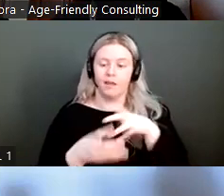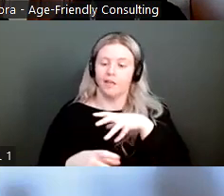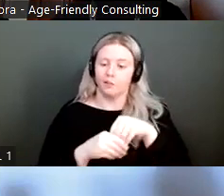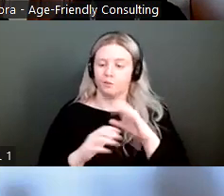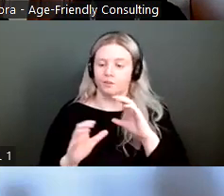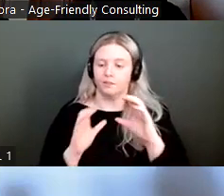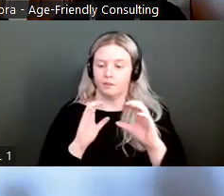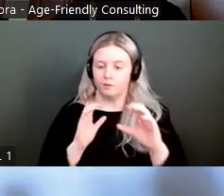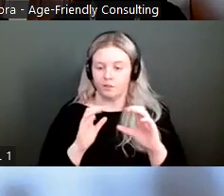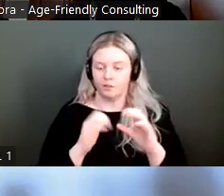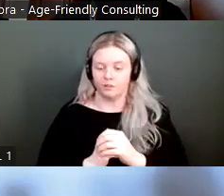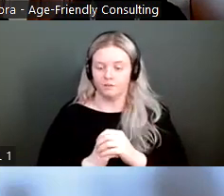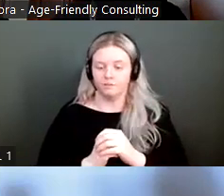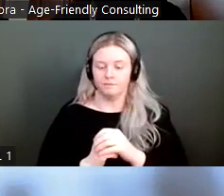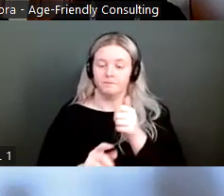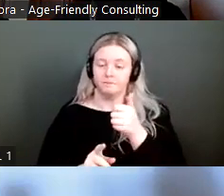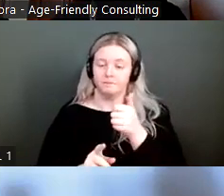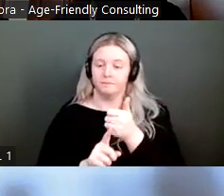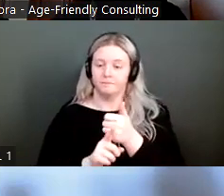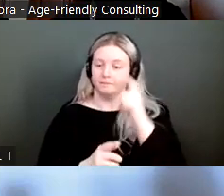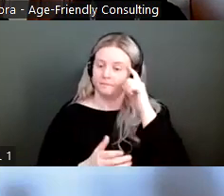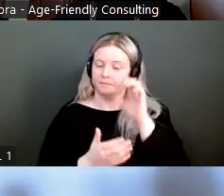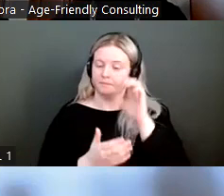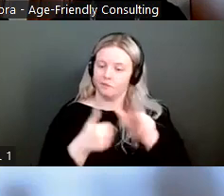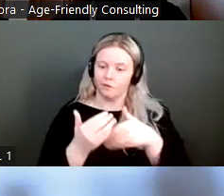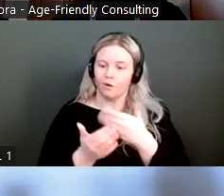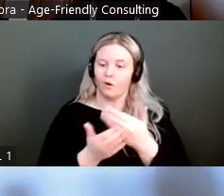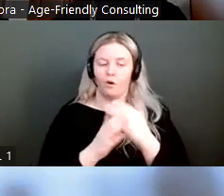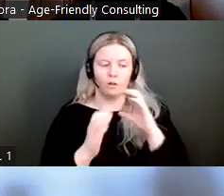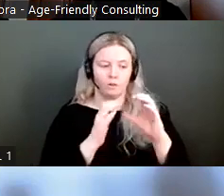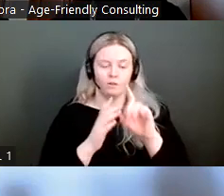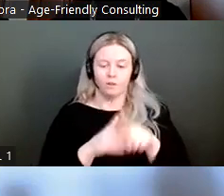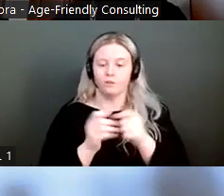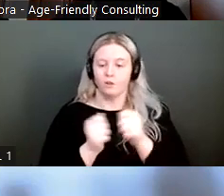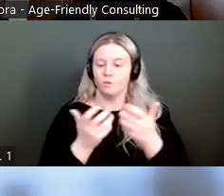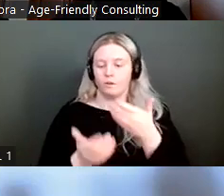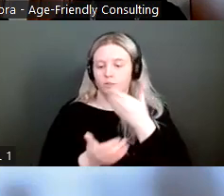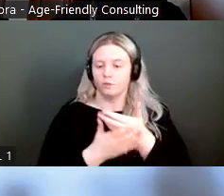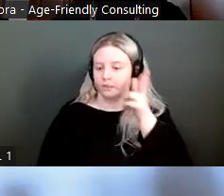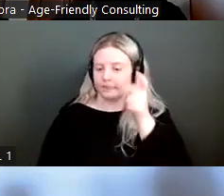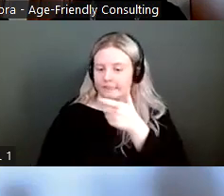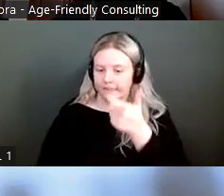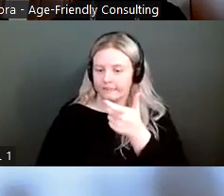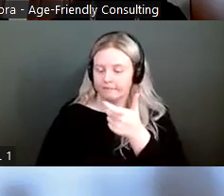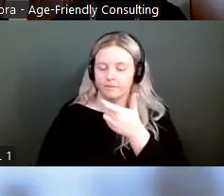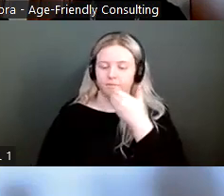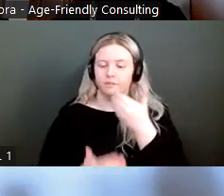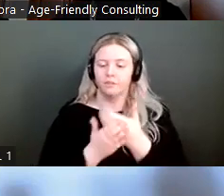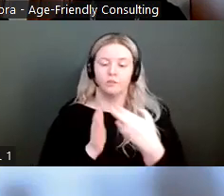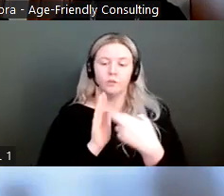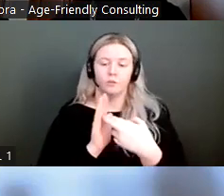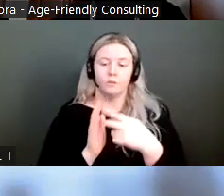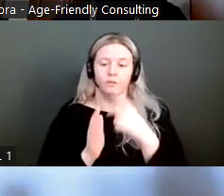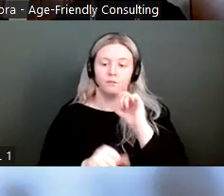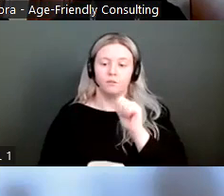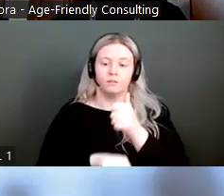She believes every conversation starts with good listening. A great reputation for implementing innovative